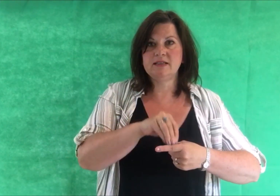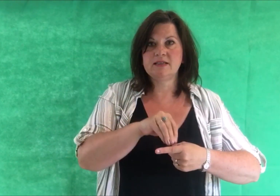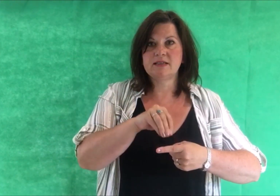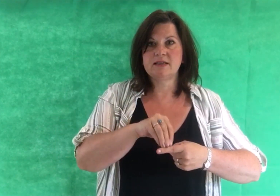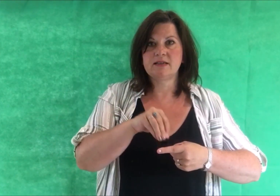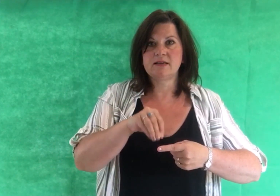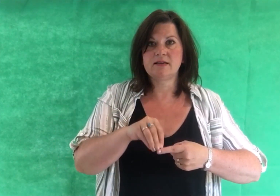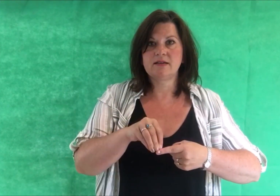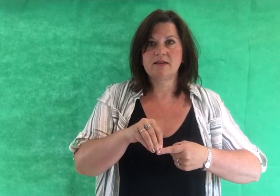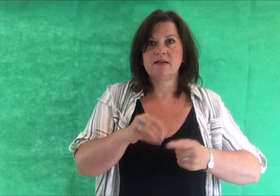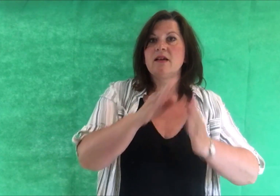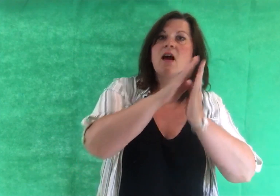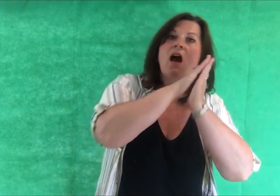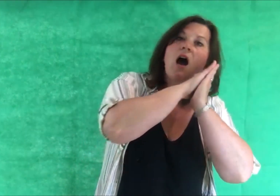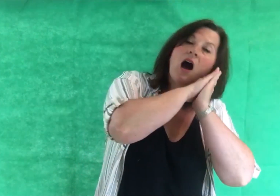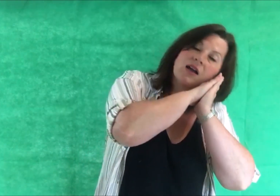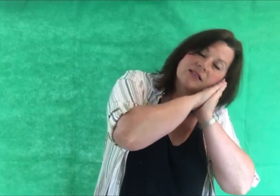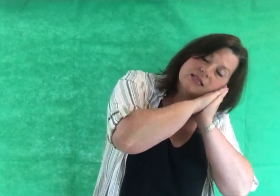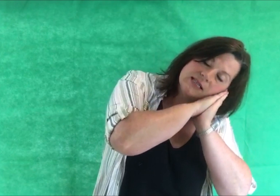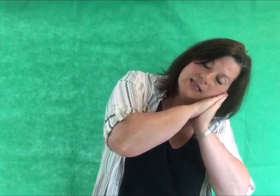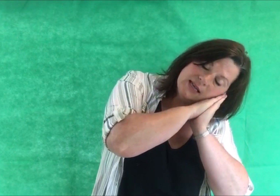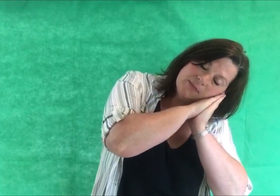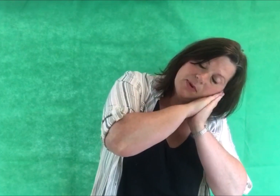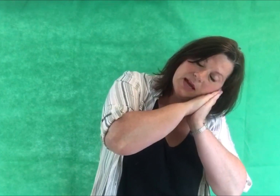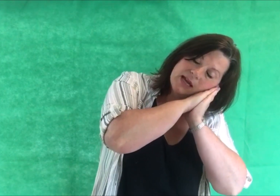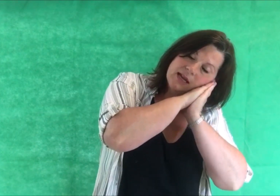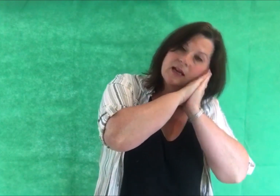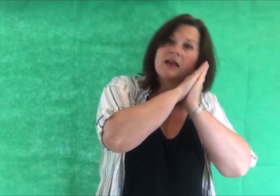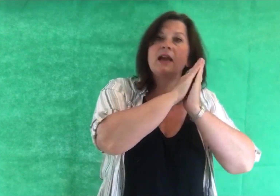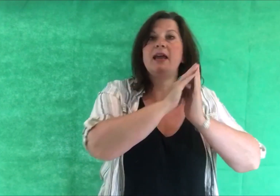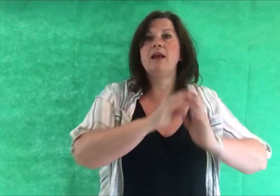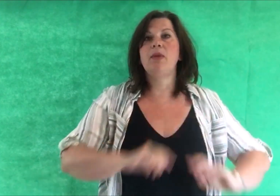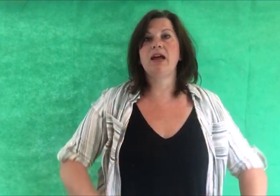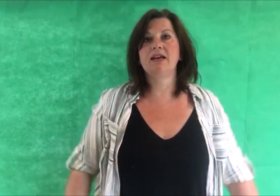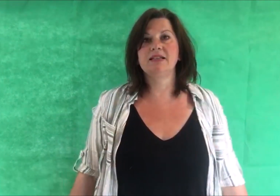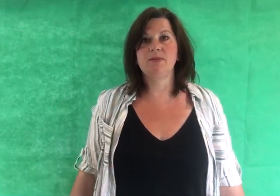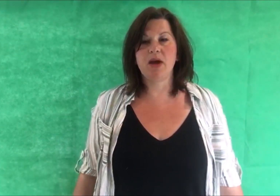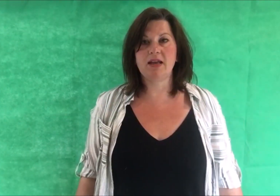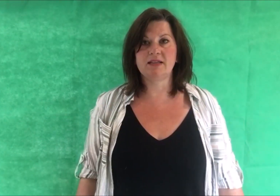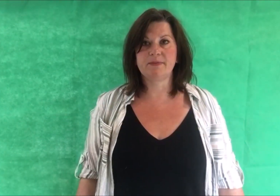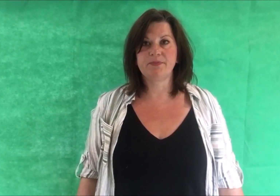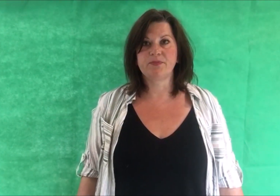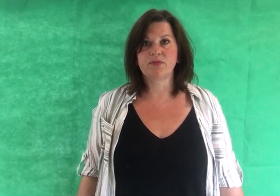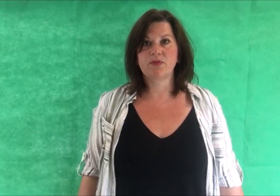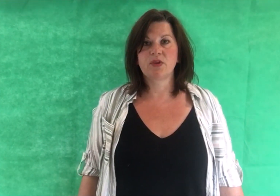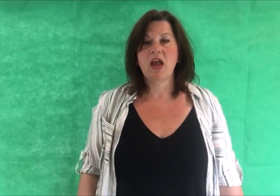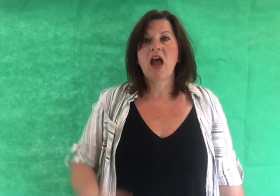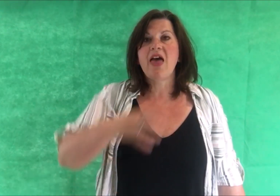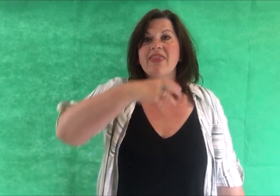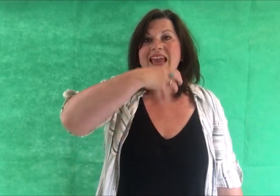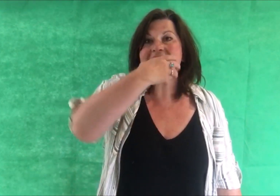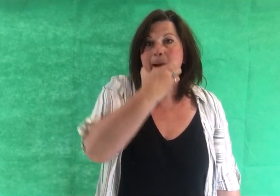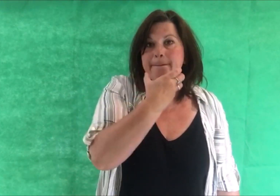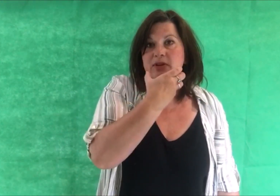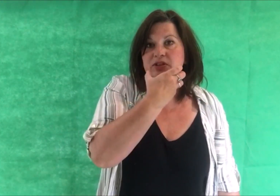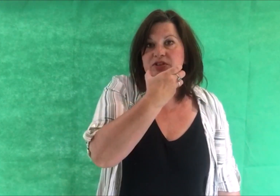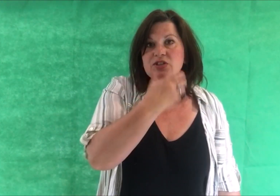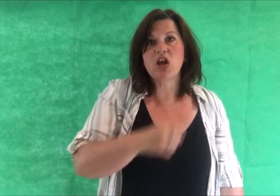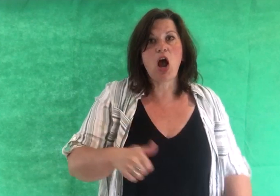beans are sleeping in a blankety bed. The apples